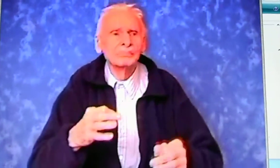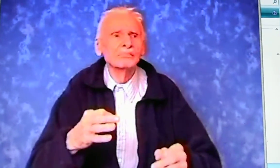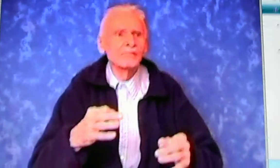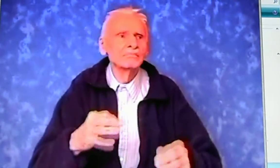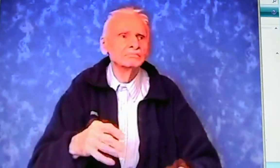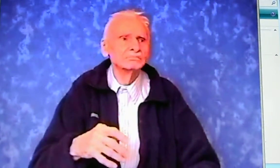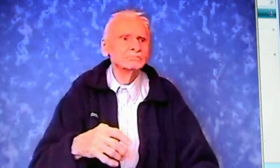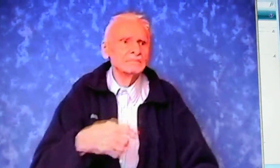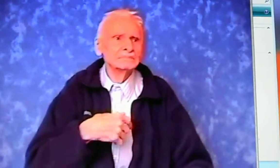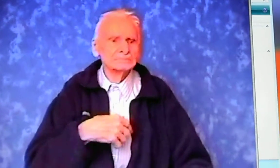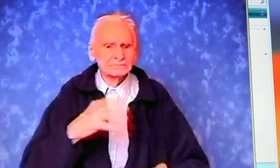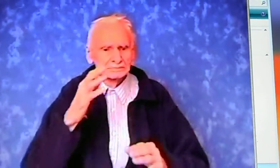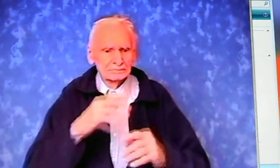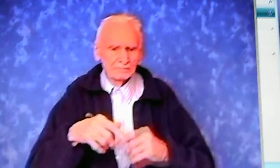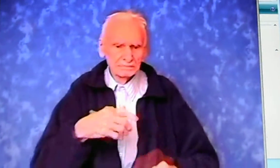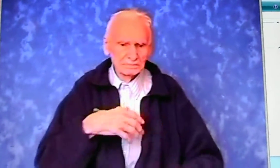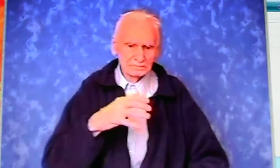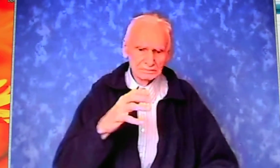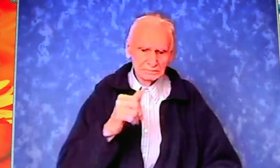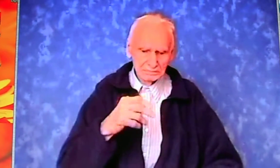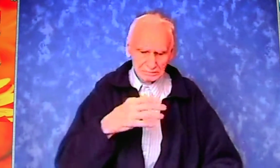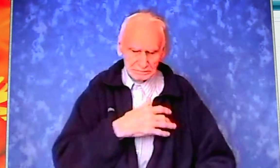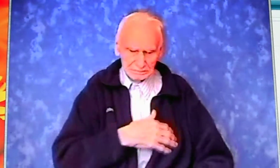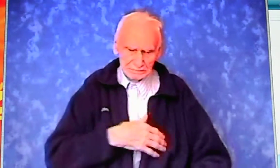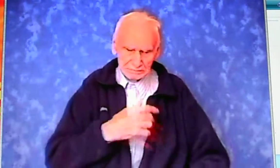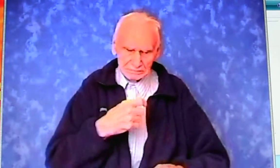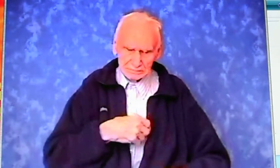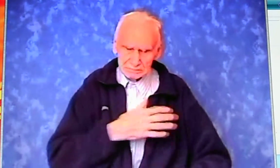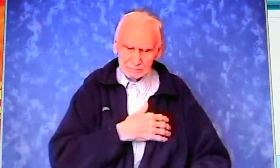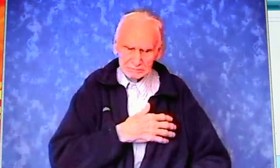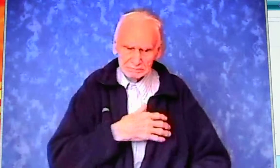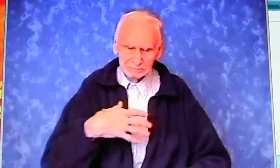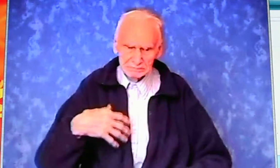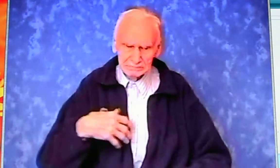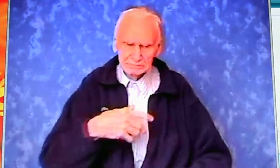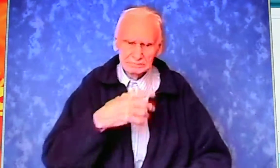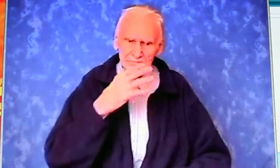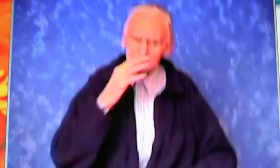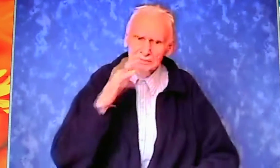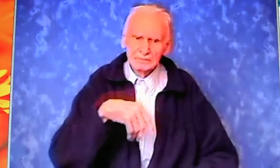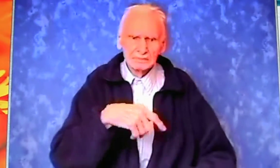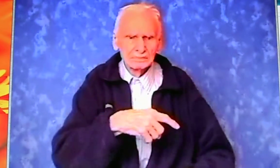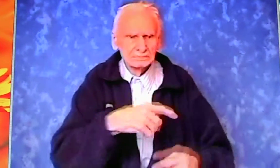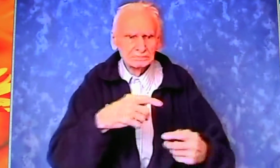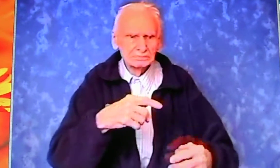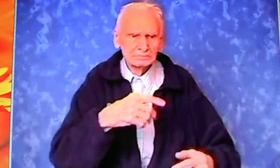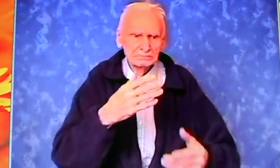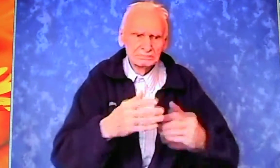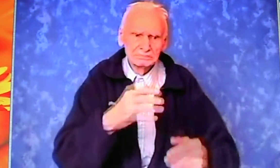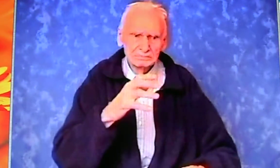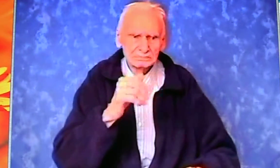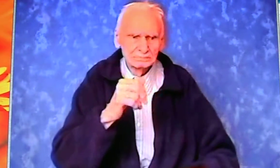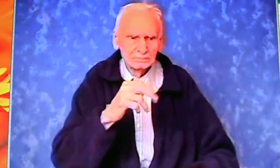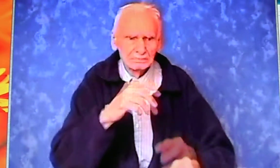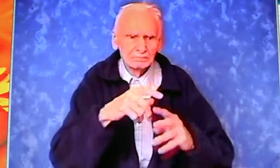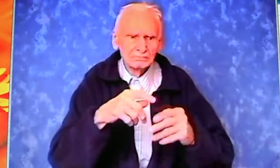So my mom was very quiet after that because she was troubled about me becoming deaf.